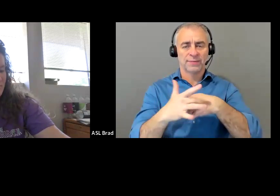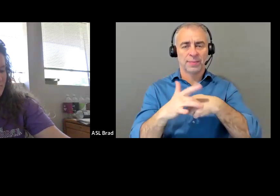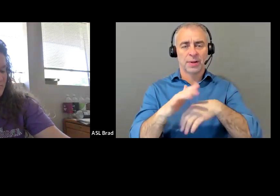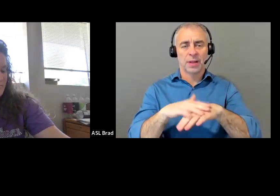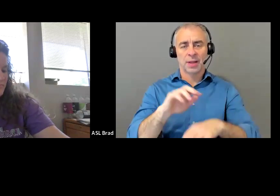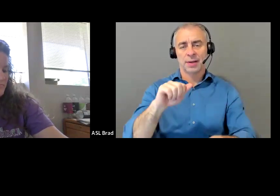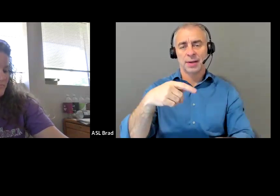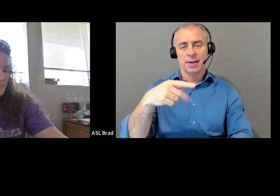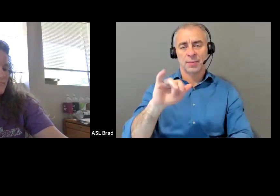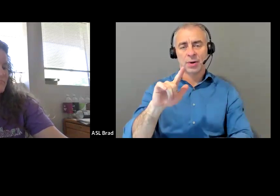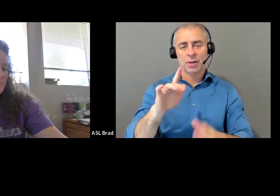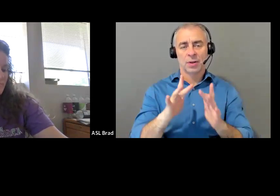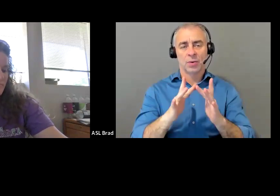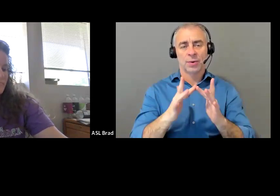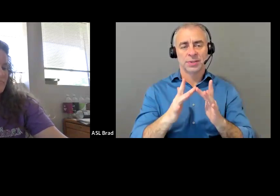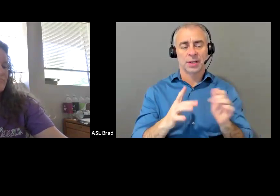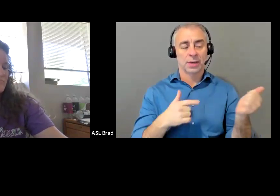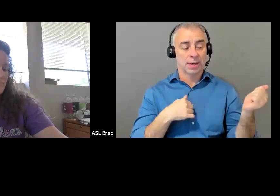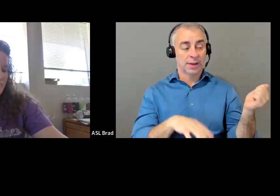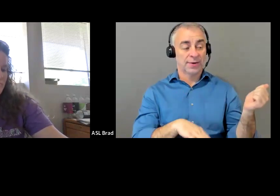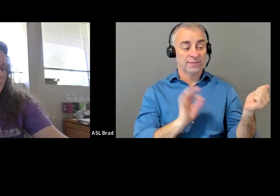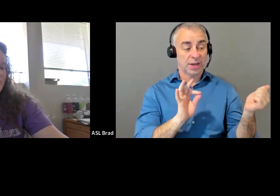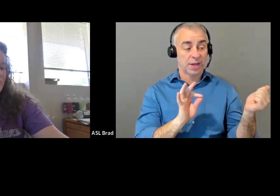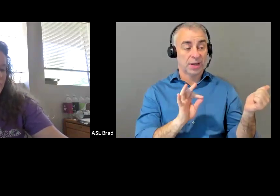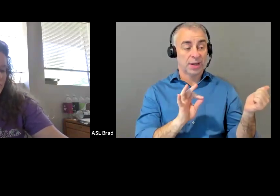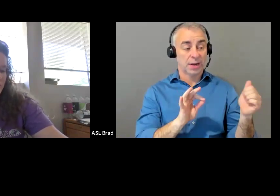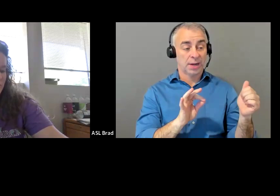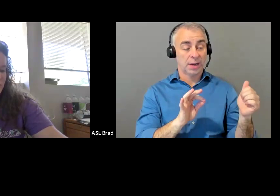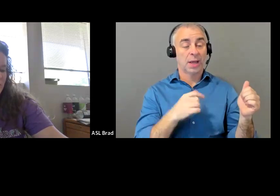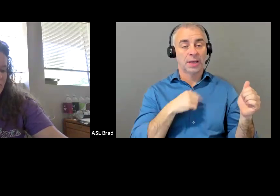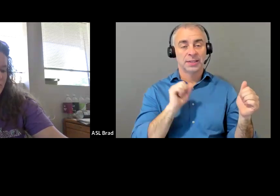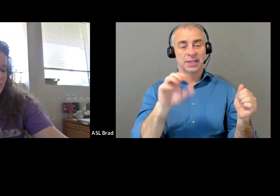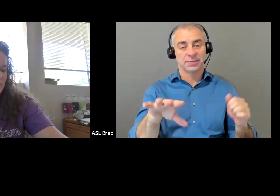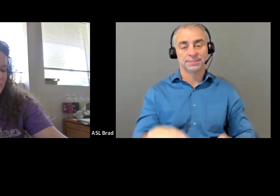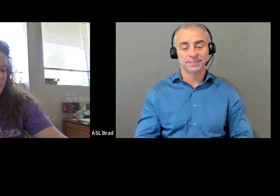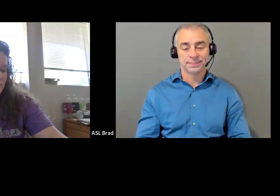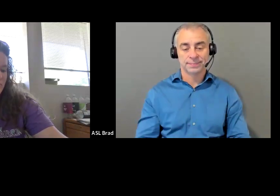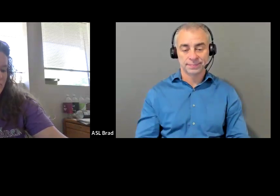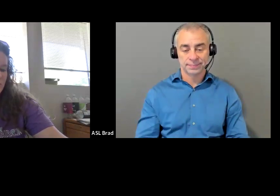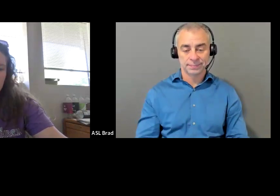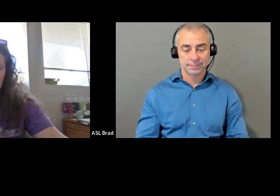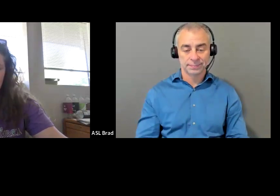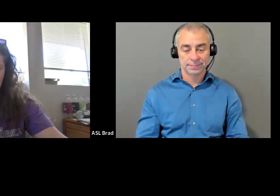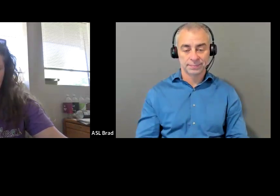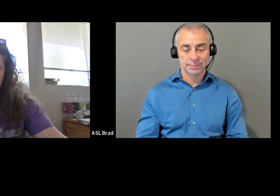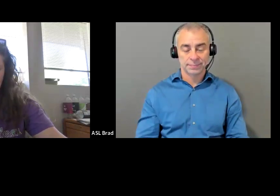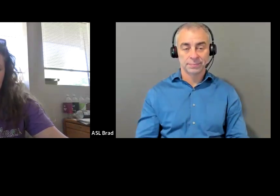April website. So I'll try to get that information out to the group. But they were pretty